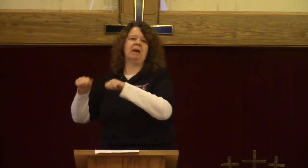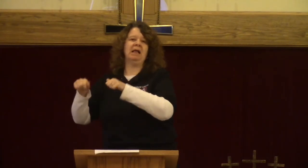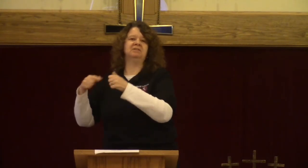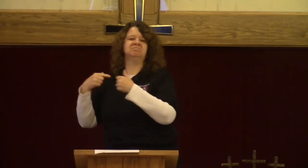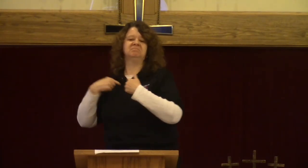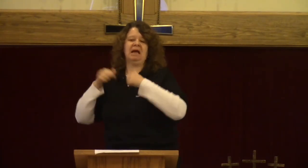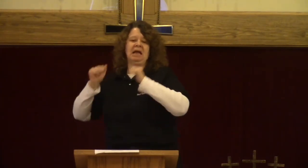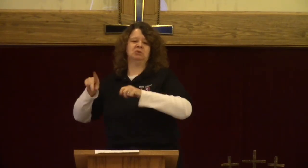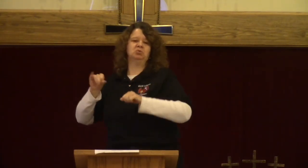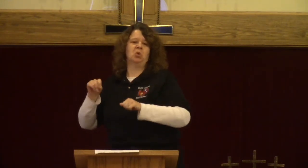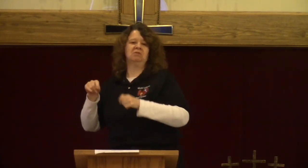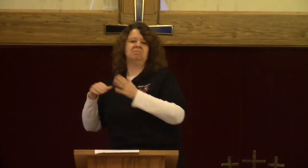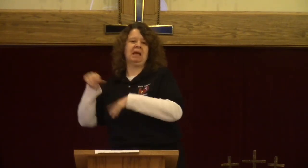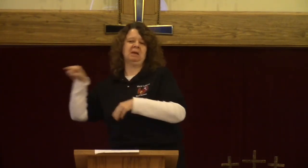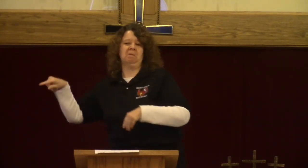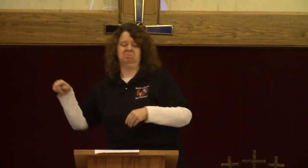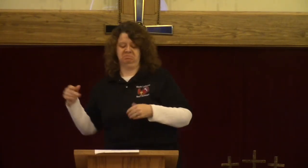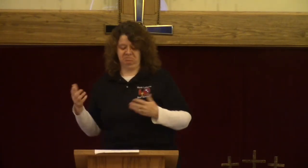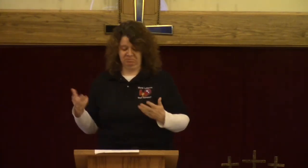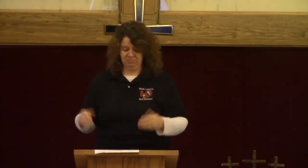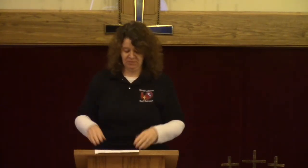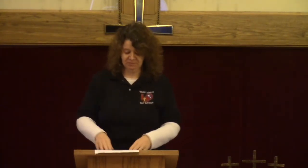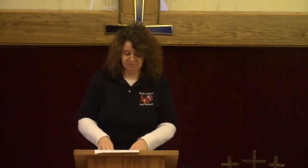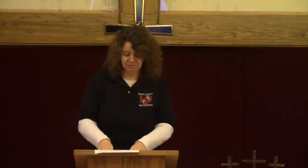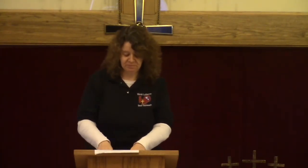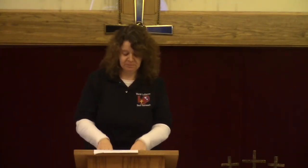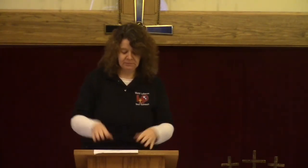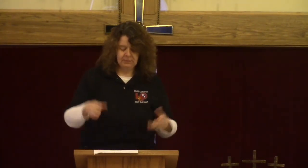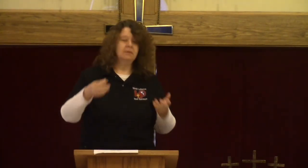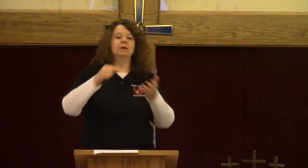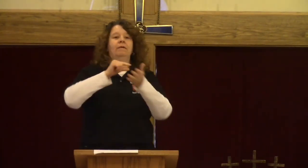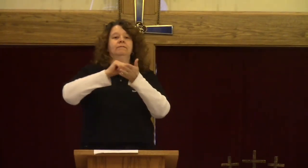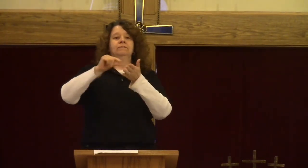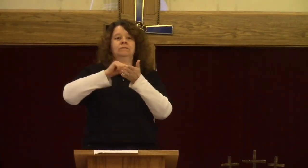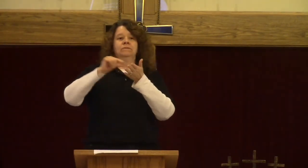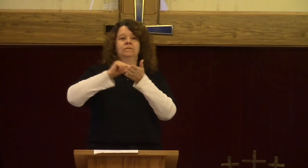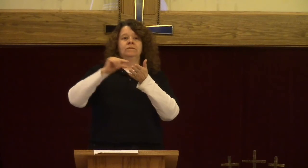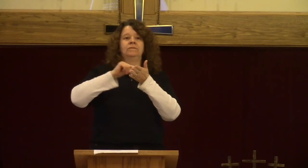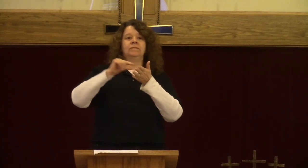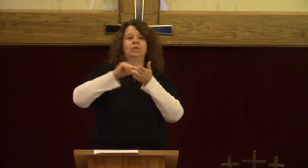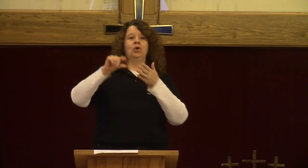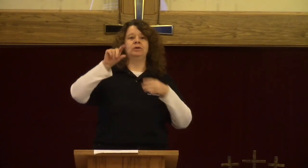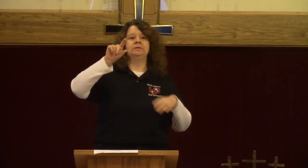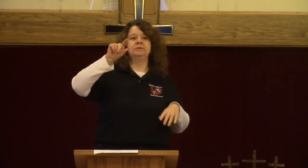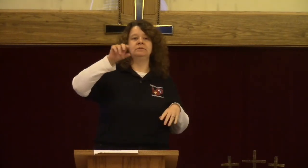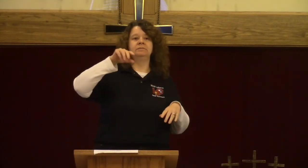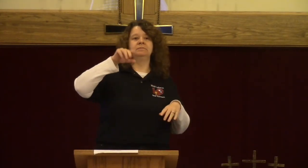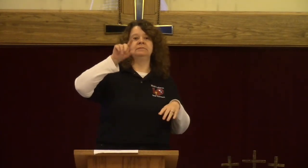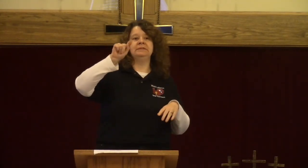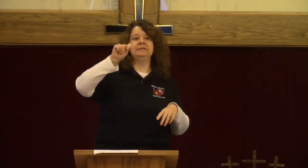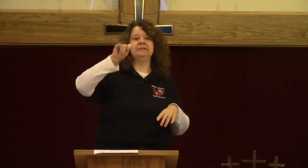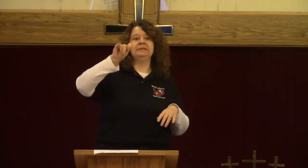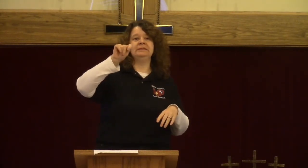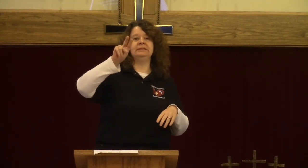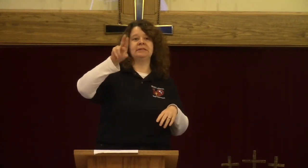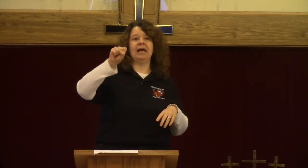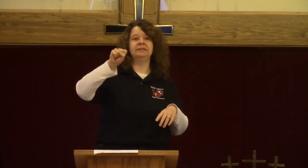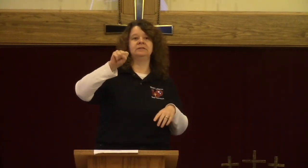always, you know, I can do it. I can, you know, there's no backup for that. One of the verse